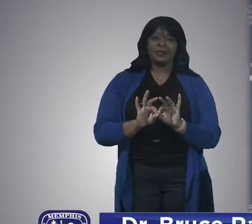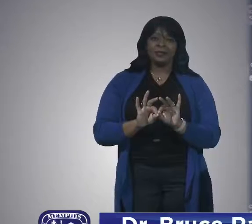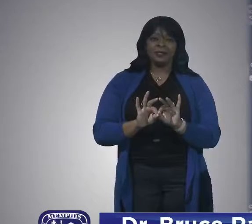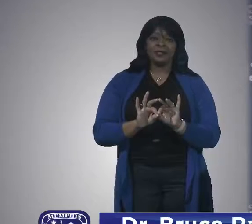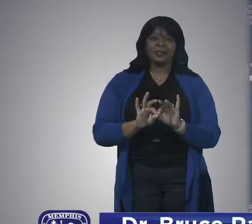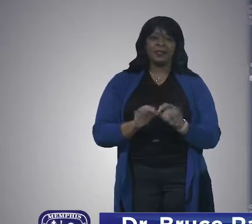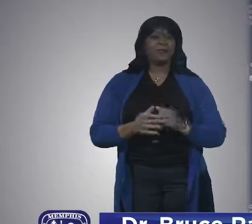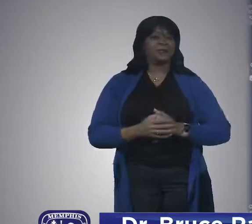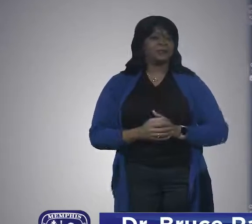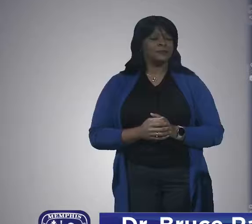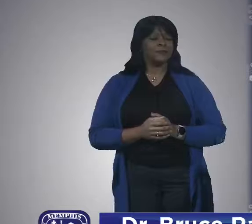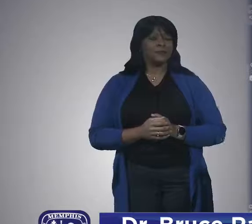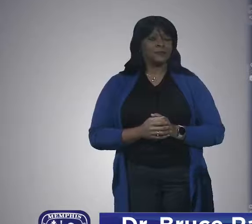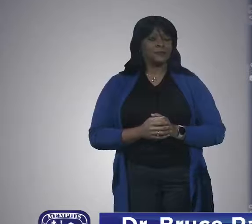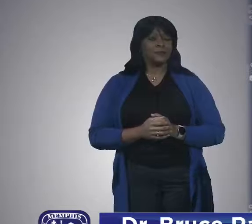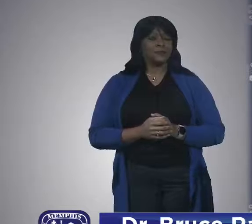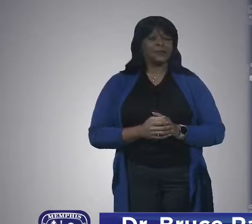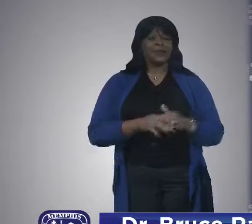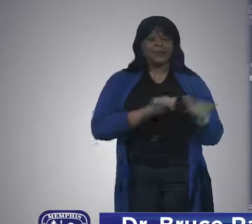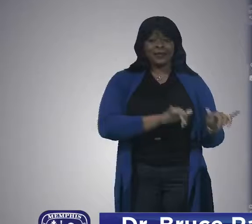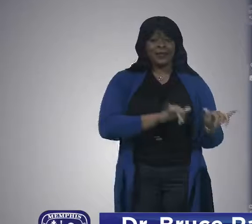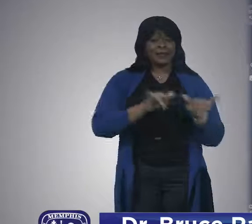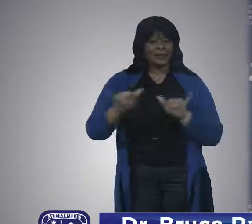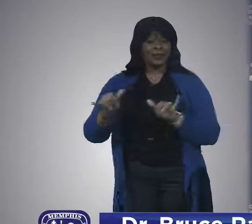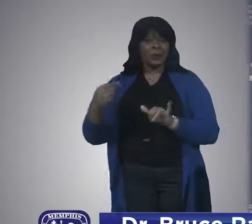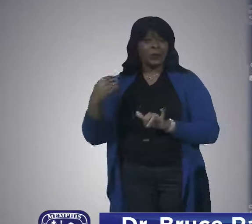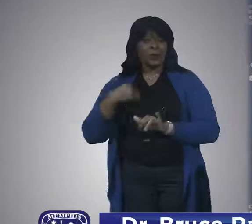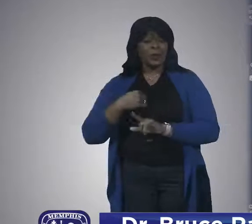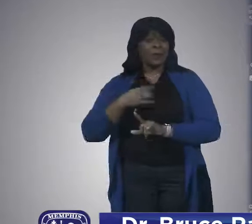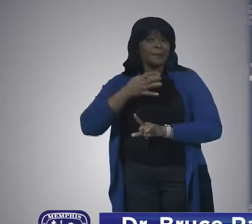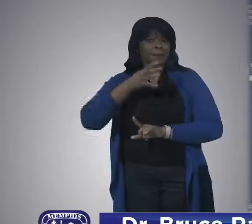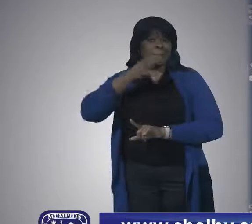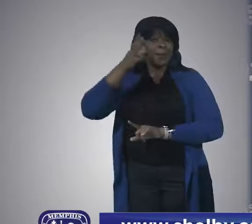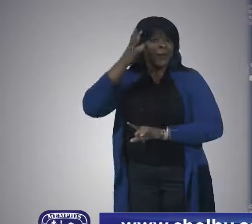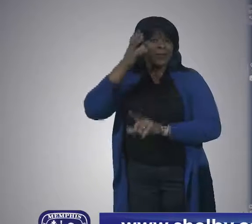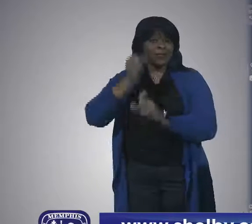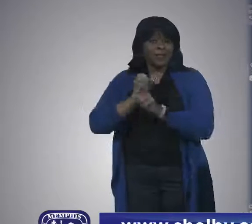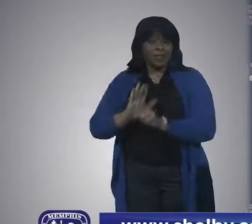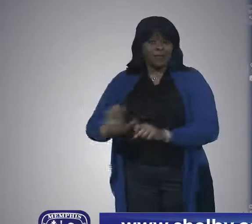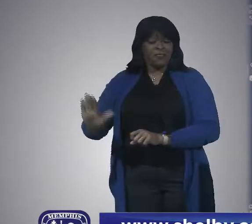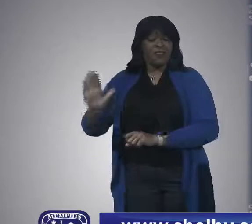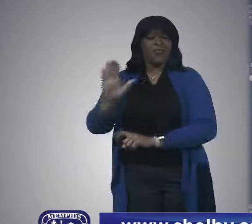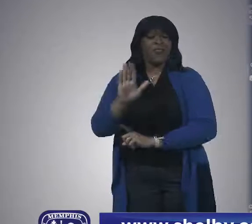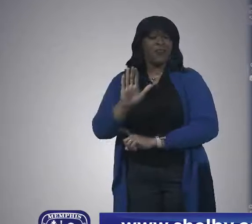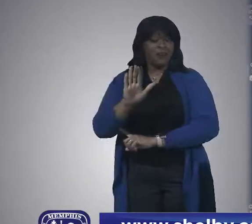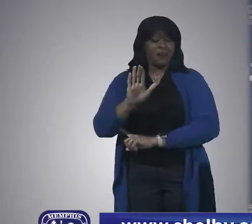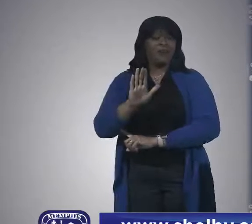But you know, the same way that we've gotten parents to get their